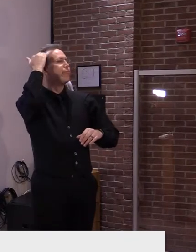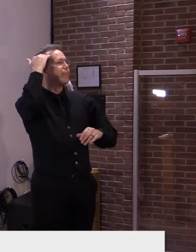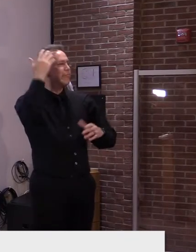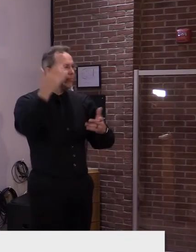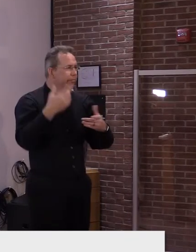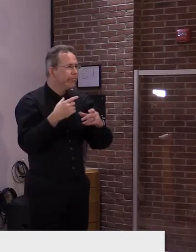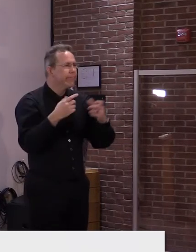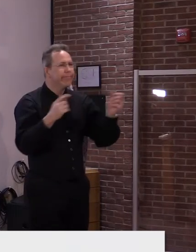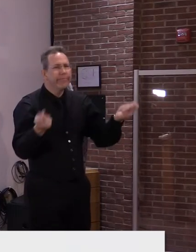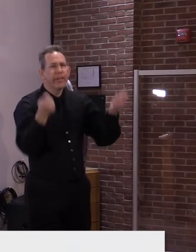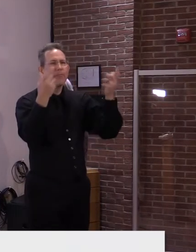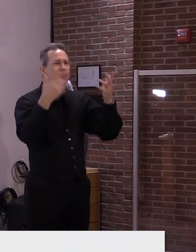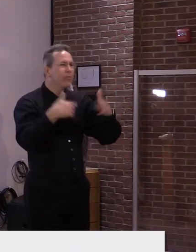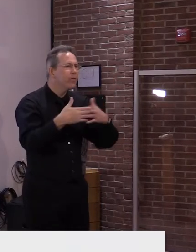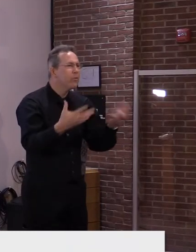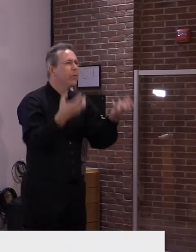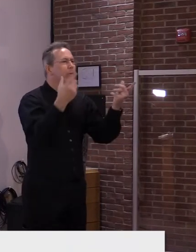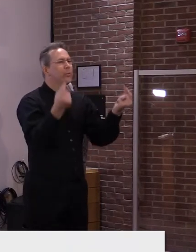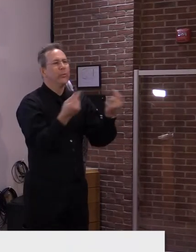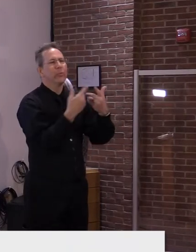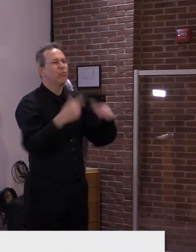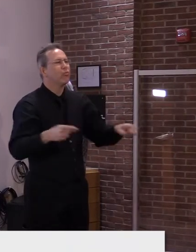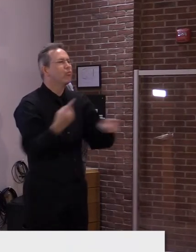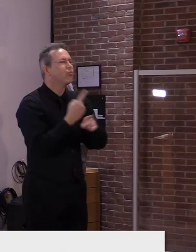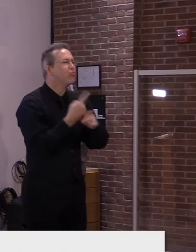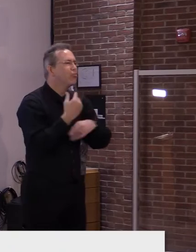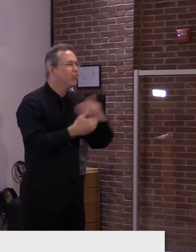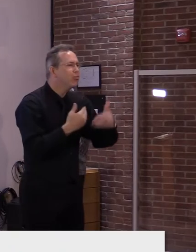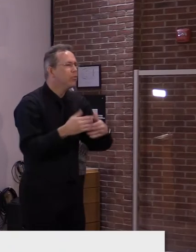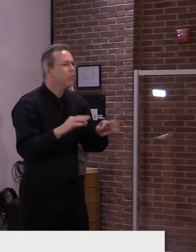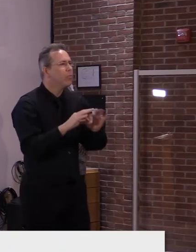long the vaccine will last. Dr. Levine.